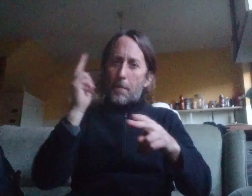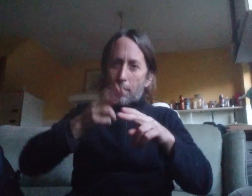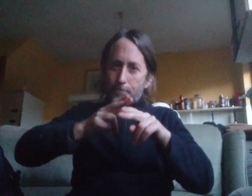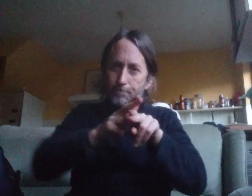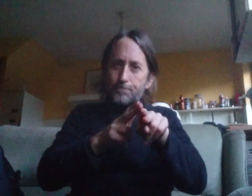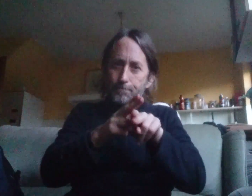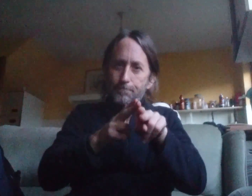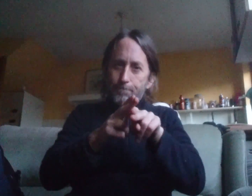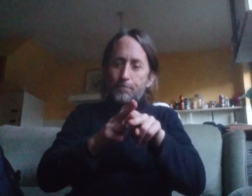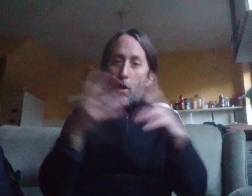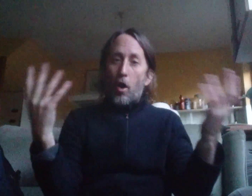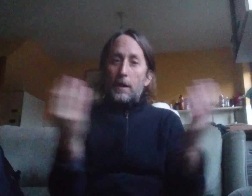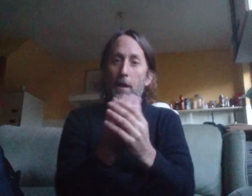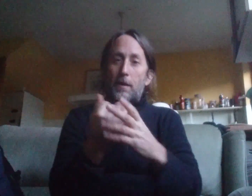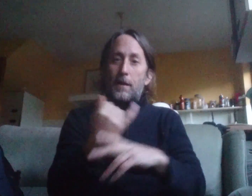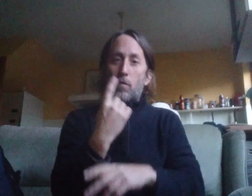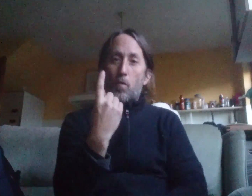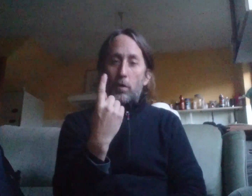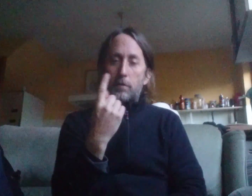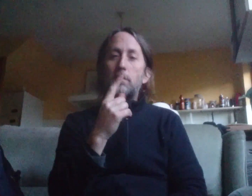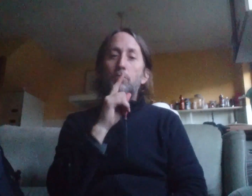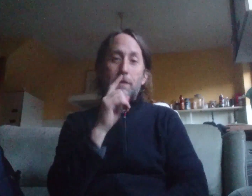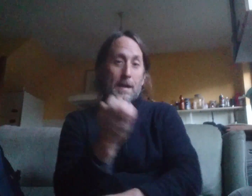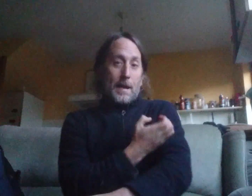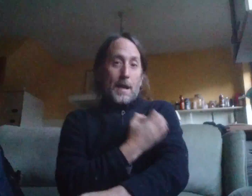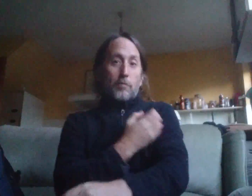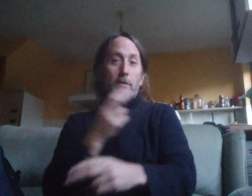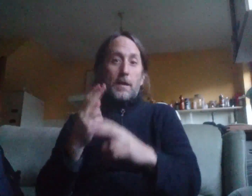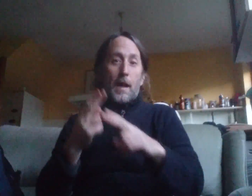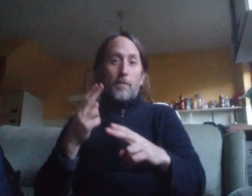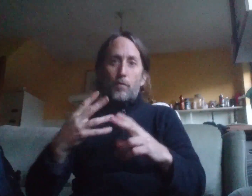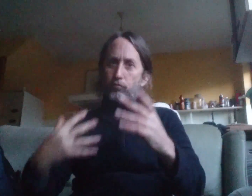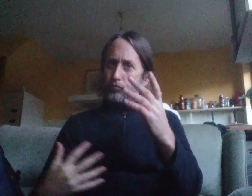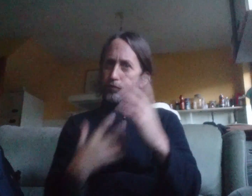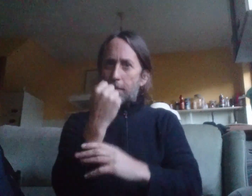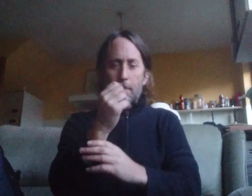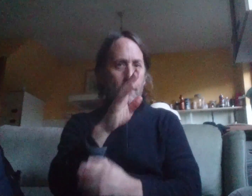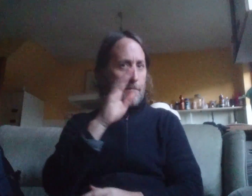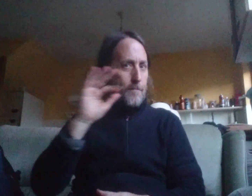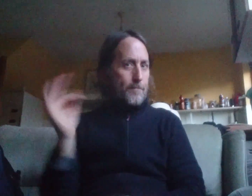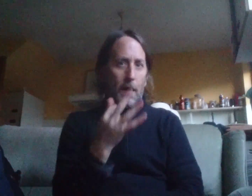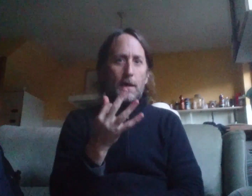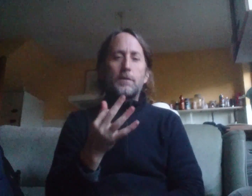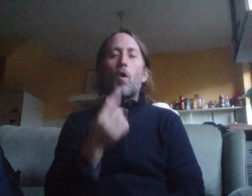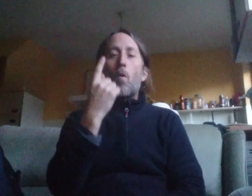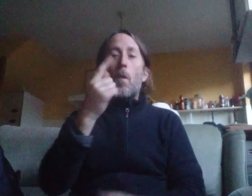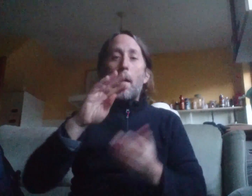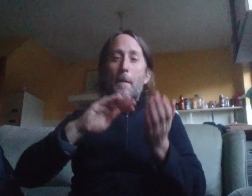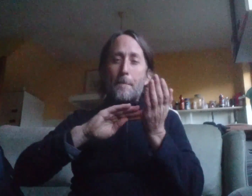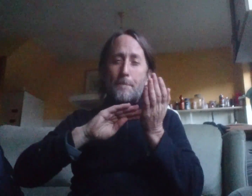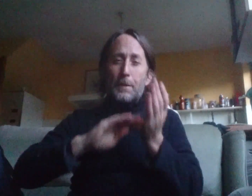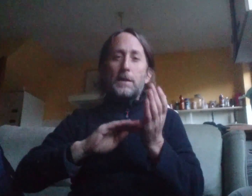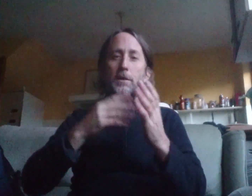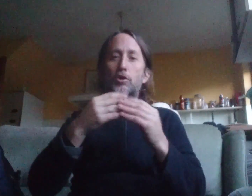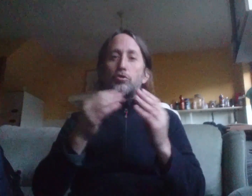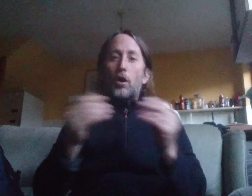The electric knife quickly achieved success, reaching nearly $1 billion sales by